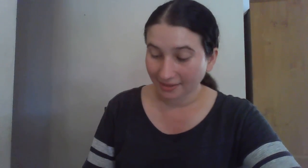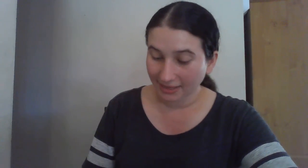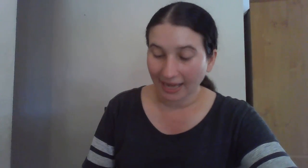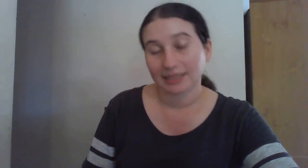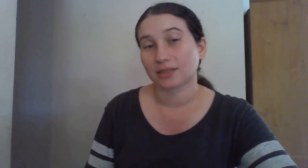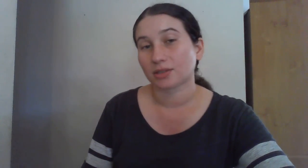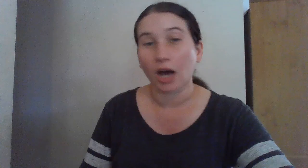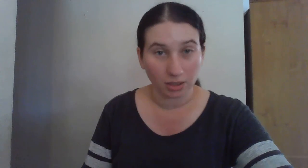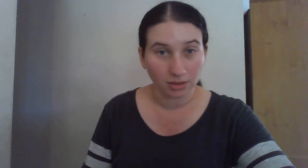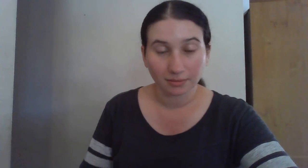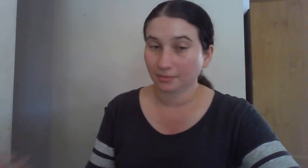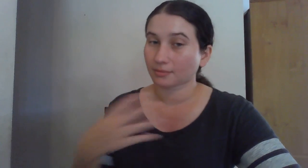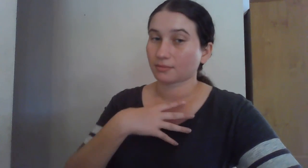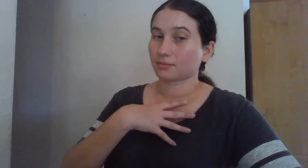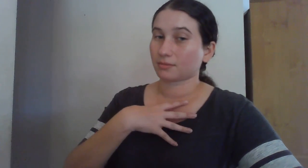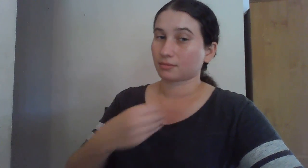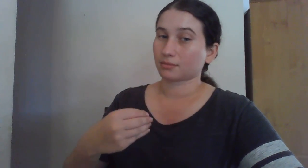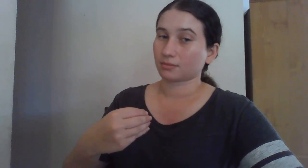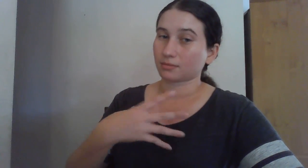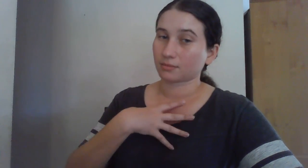White, as in color.